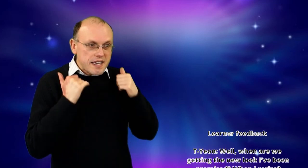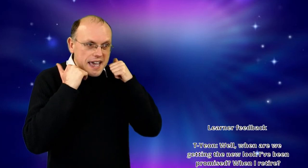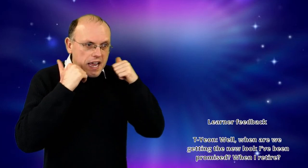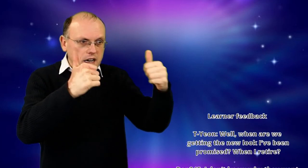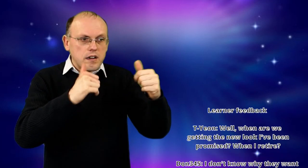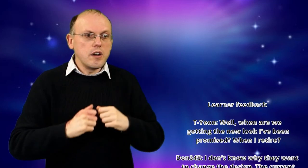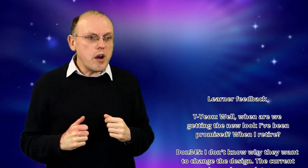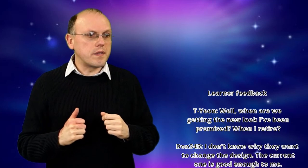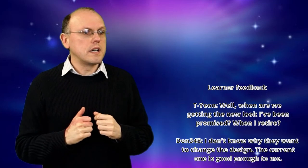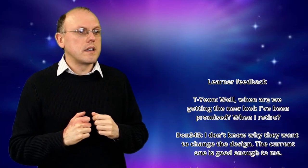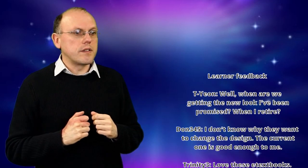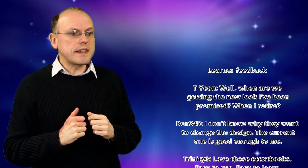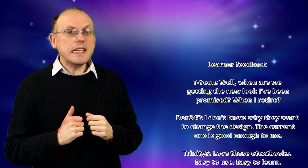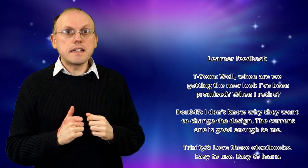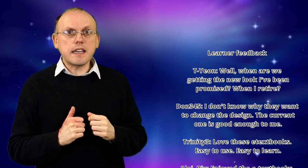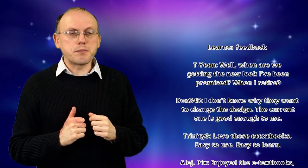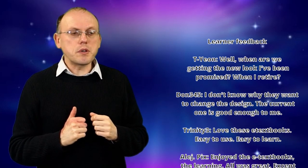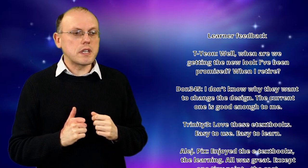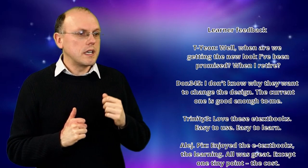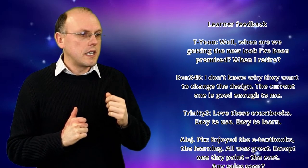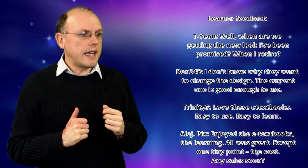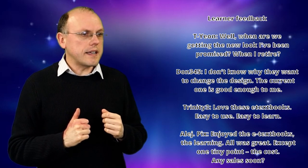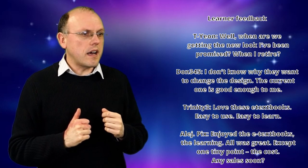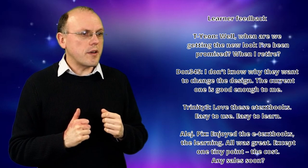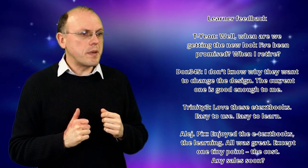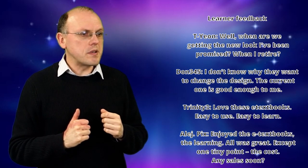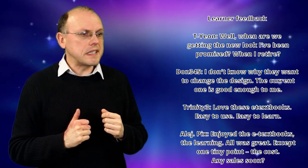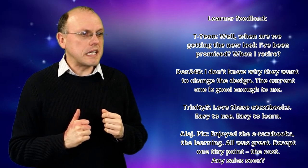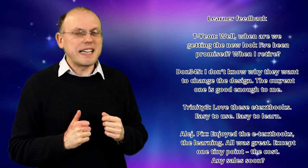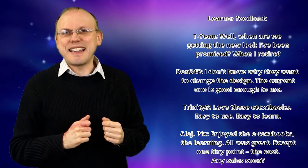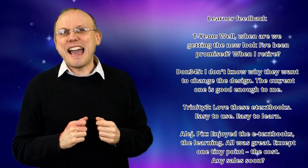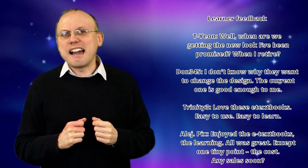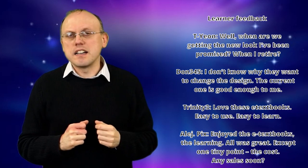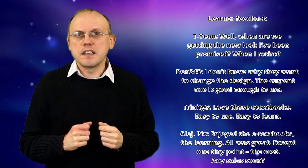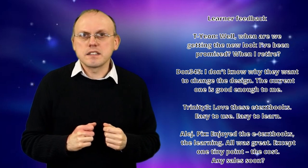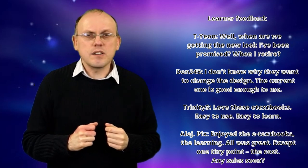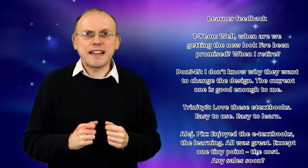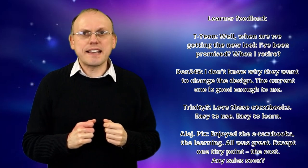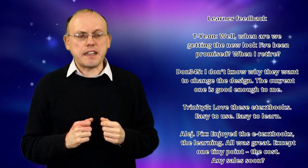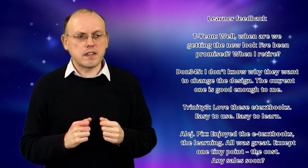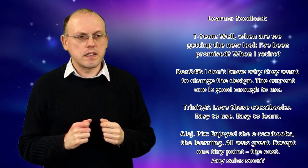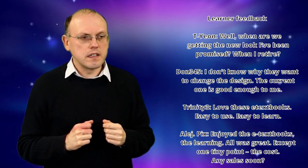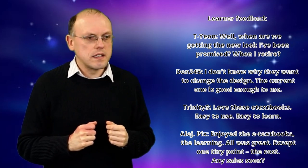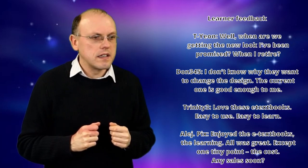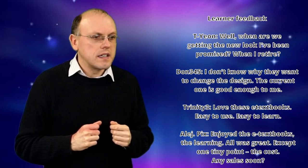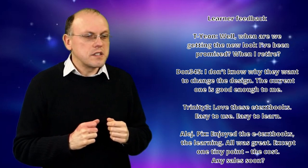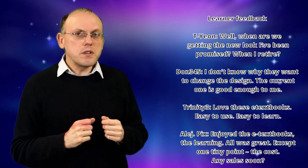yeah, love the e-textbook, and other people saying, nah, don't like it. So we've